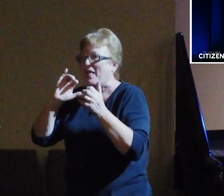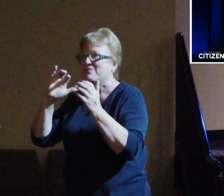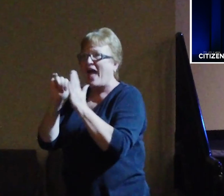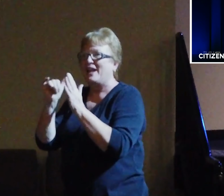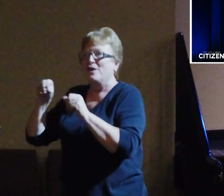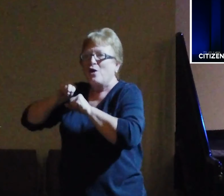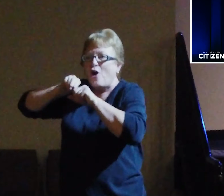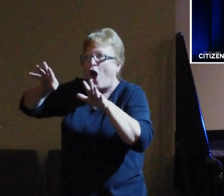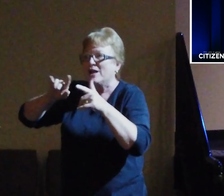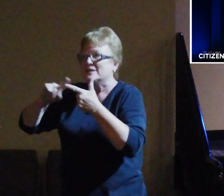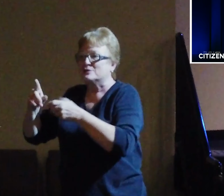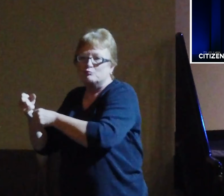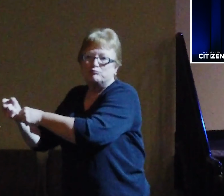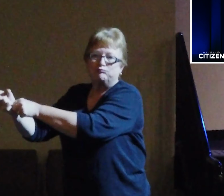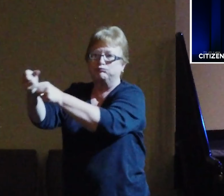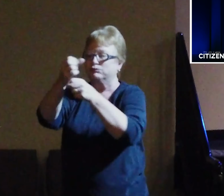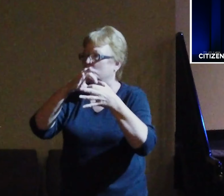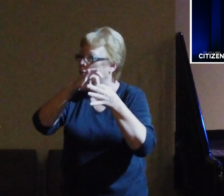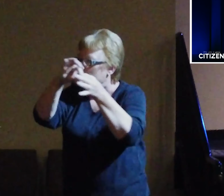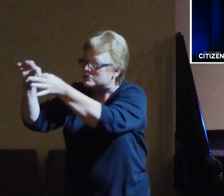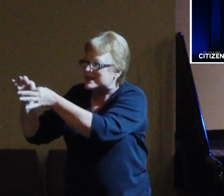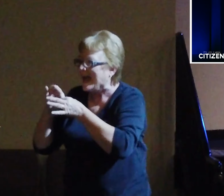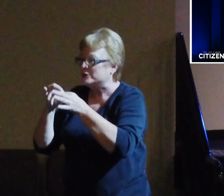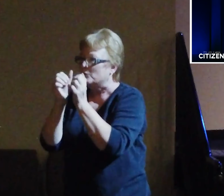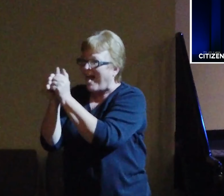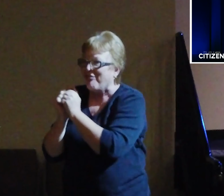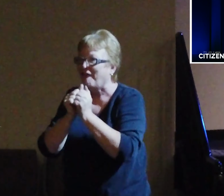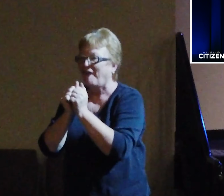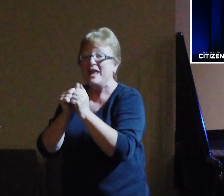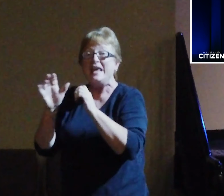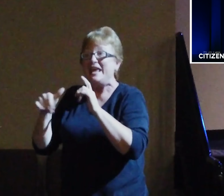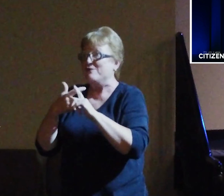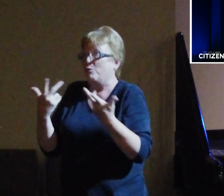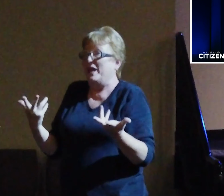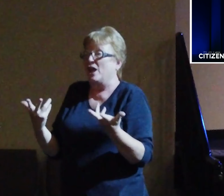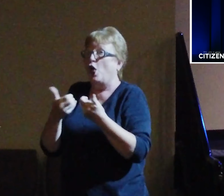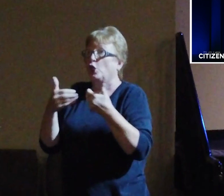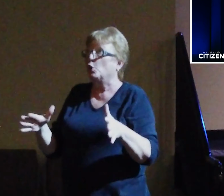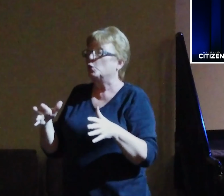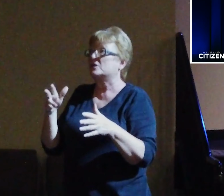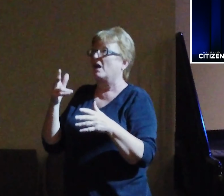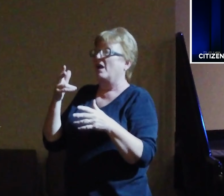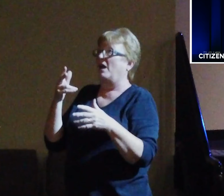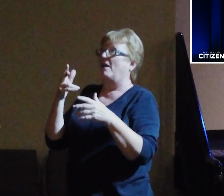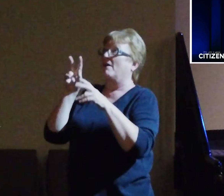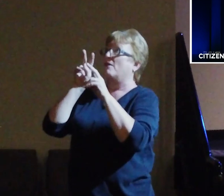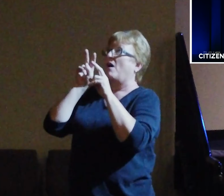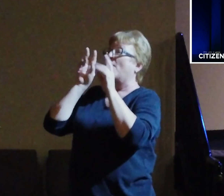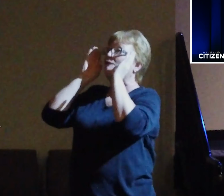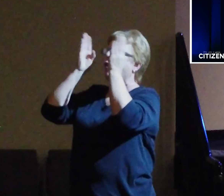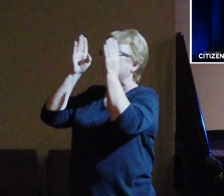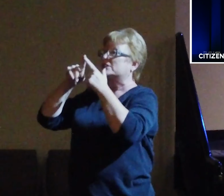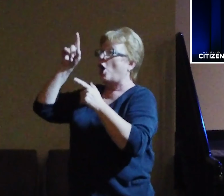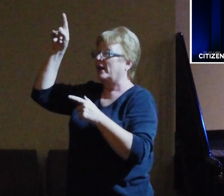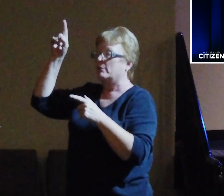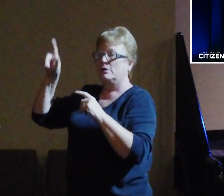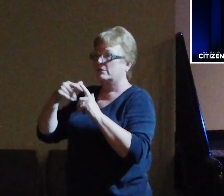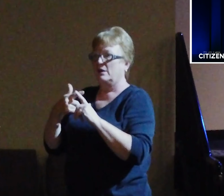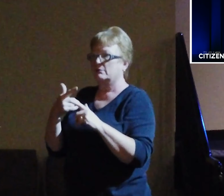of Jesus Christ that is the main thing. If we lose focus on these, it's impossible to have any true unity.